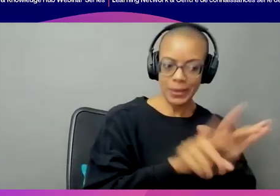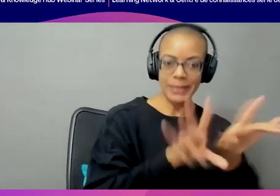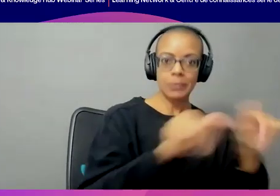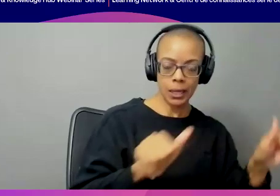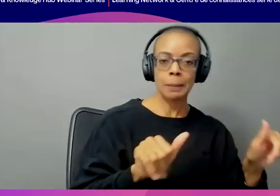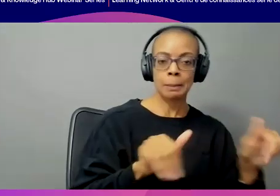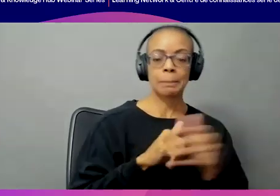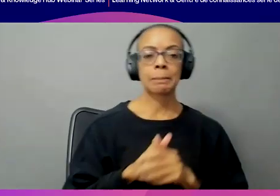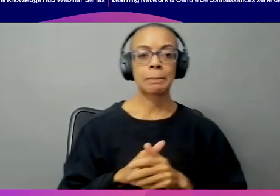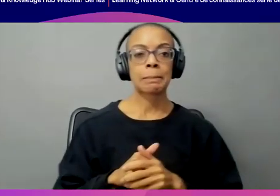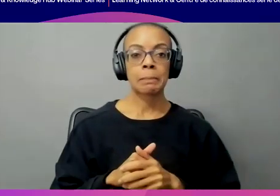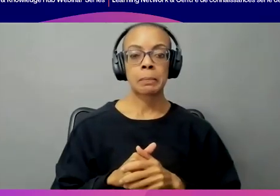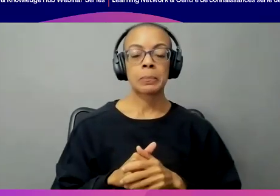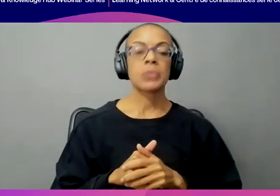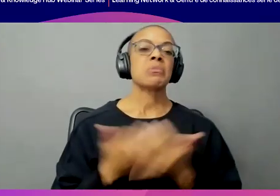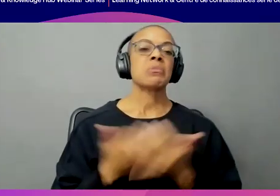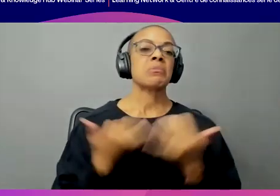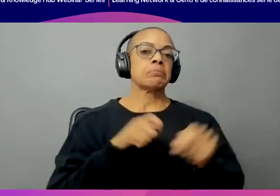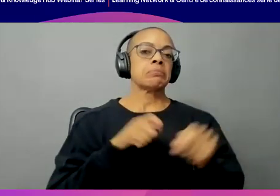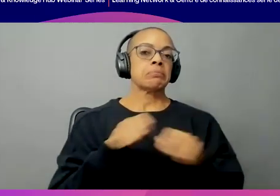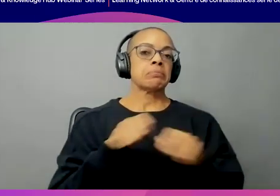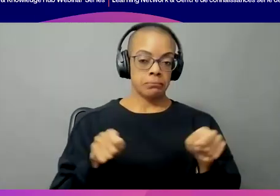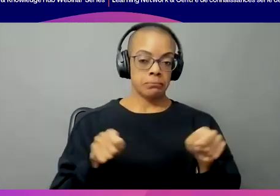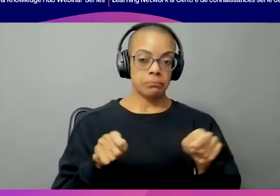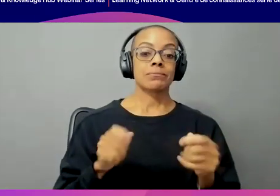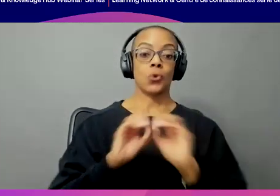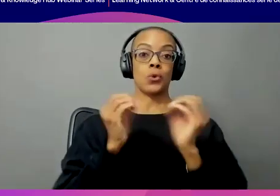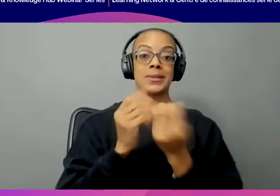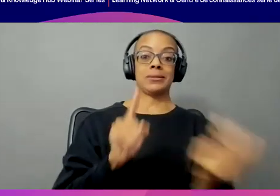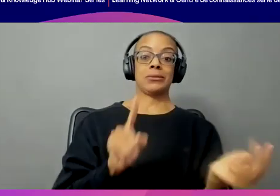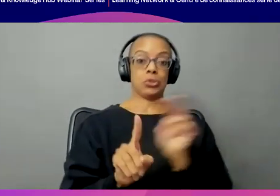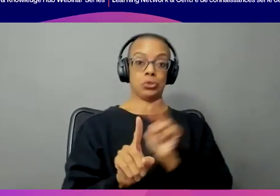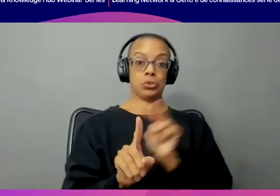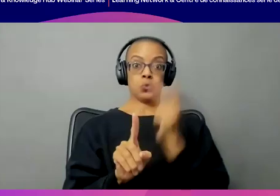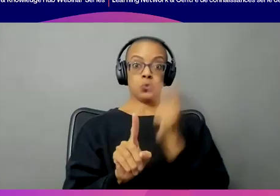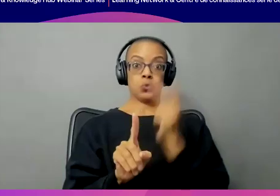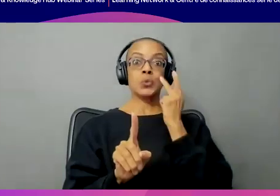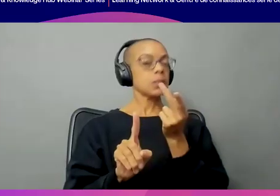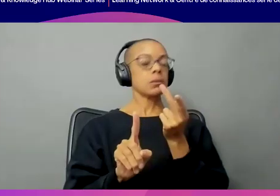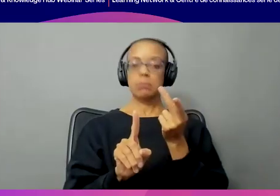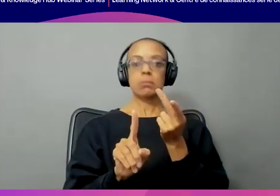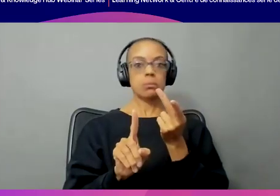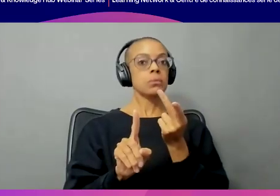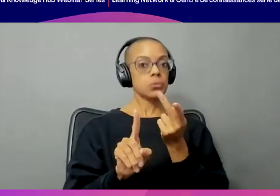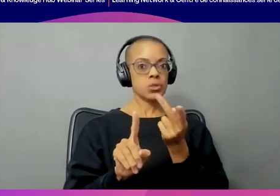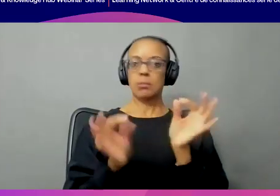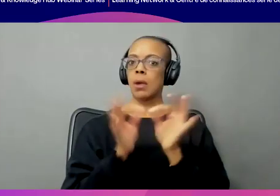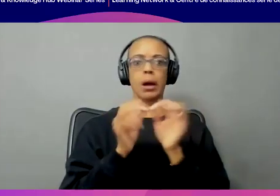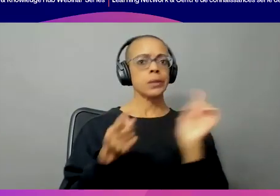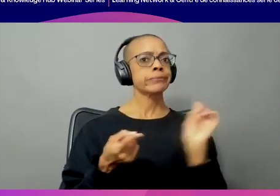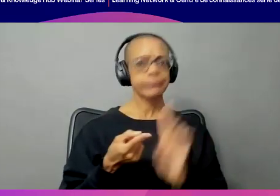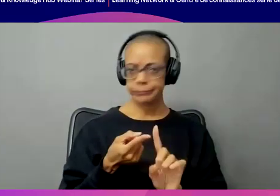So just to wrap this up, from the organizational point of view, you can see for sure there are reduced costs, there